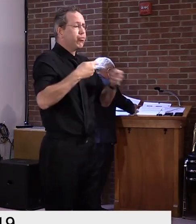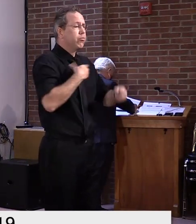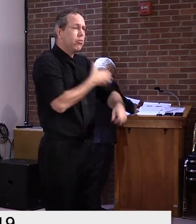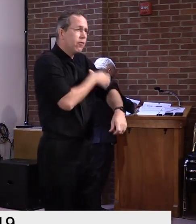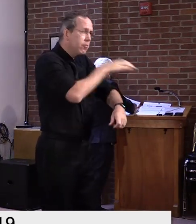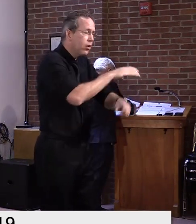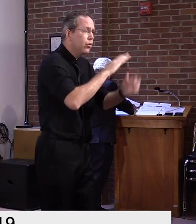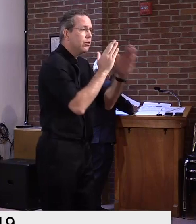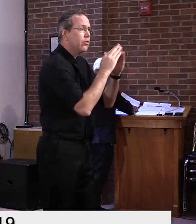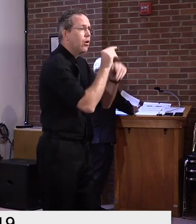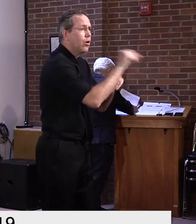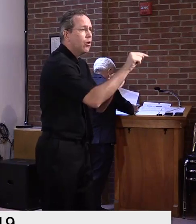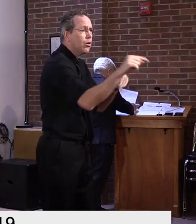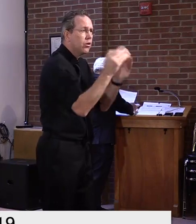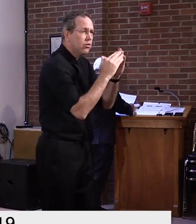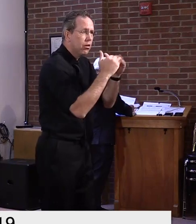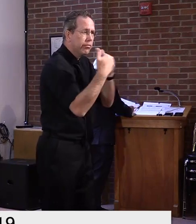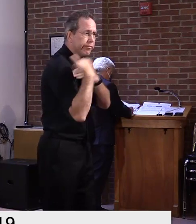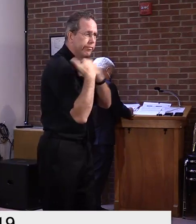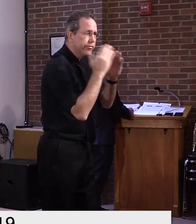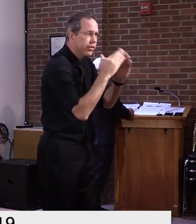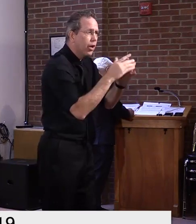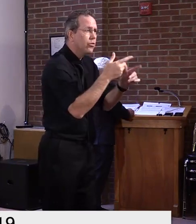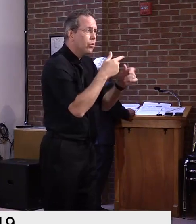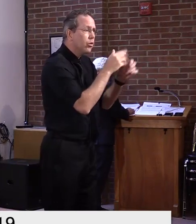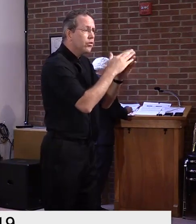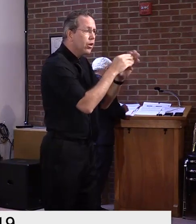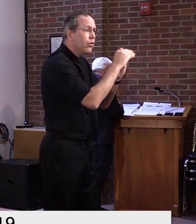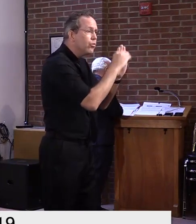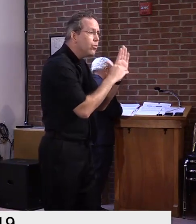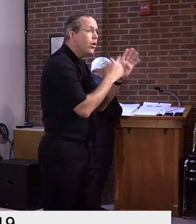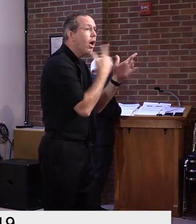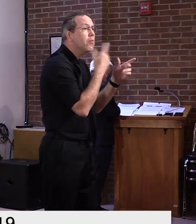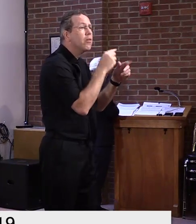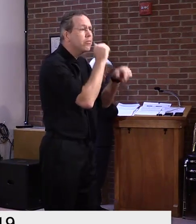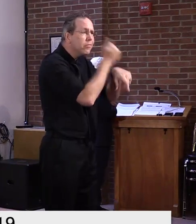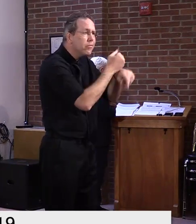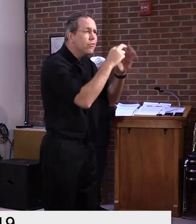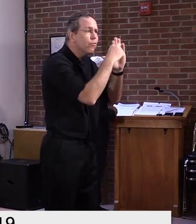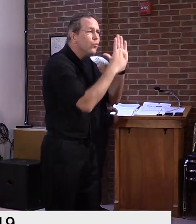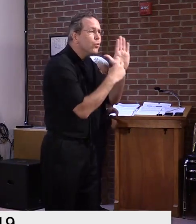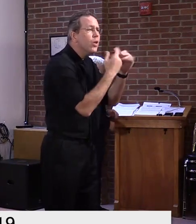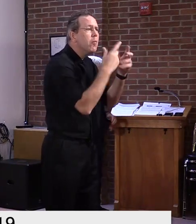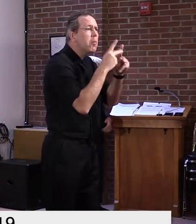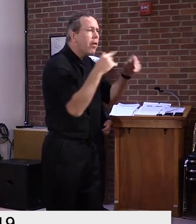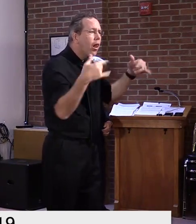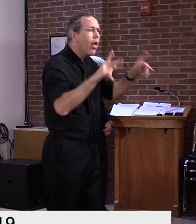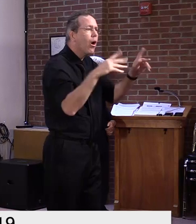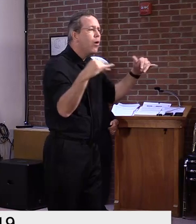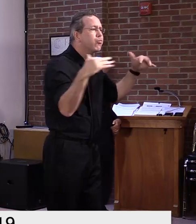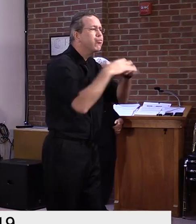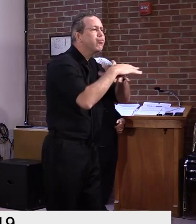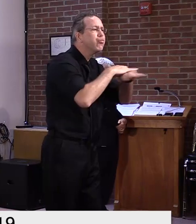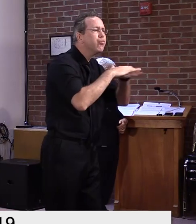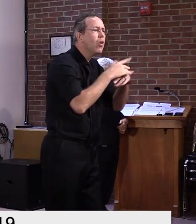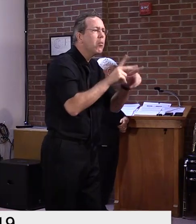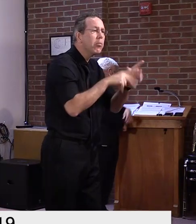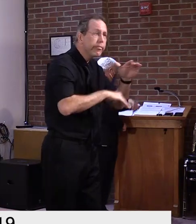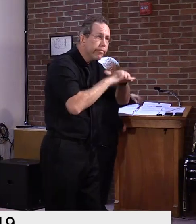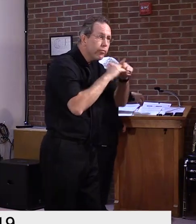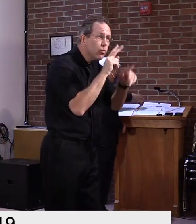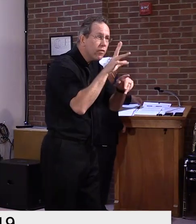and outside, as well as limited the hours of operations of some of the bars and clubs in